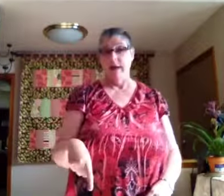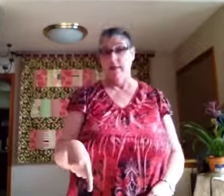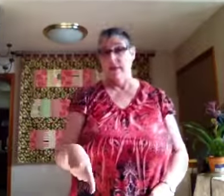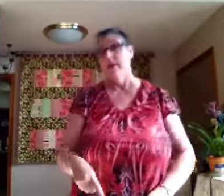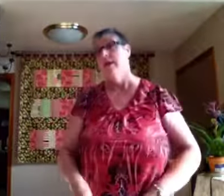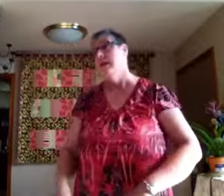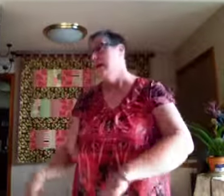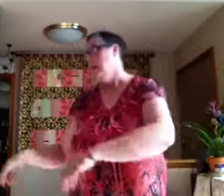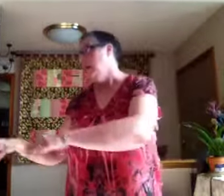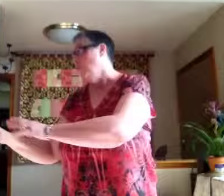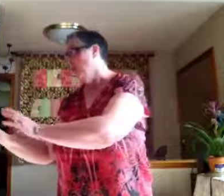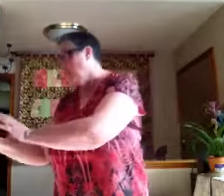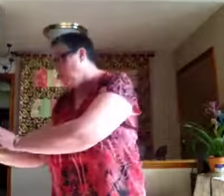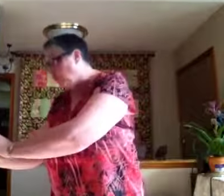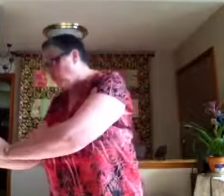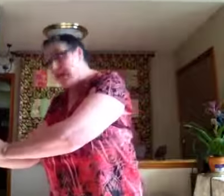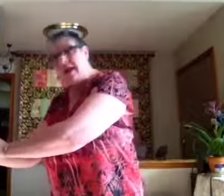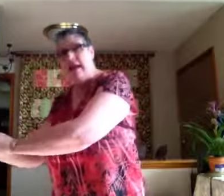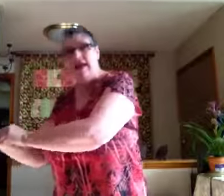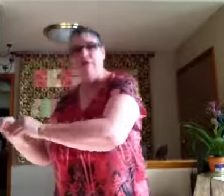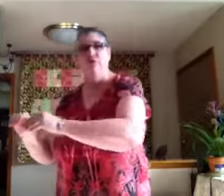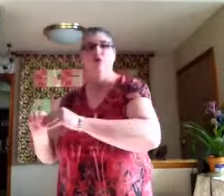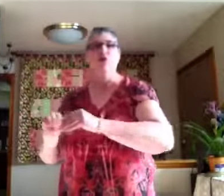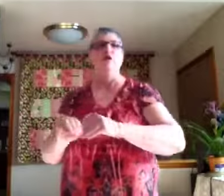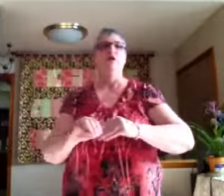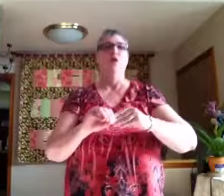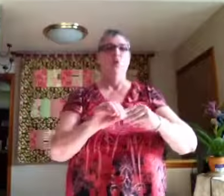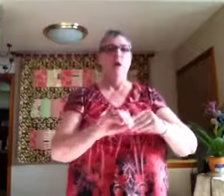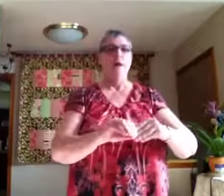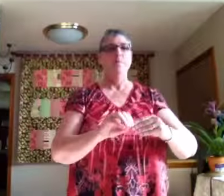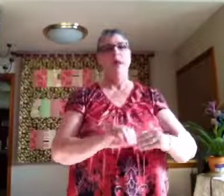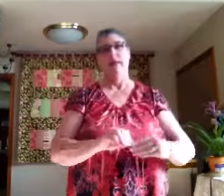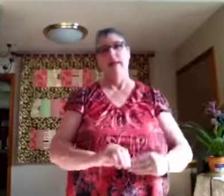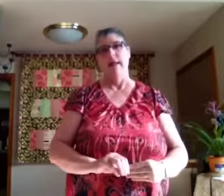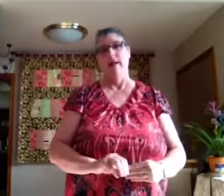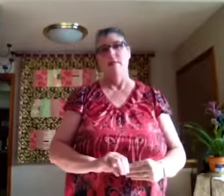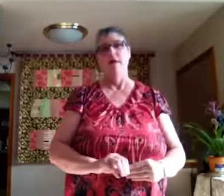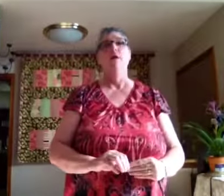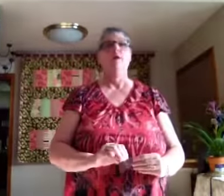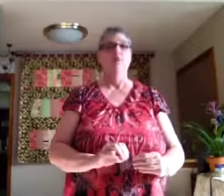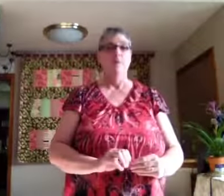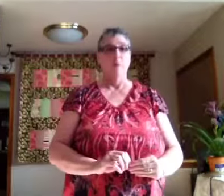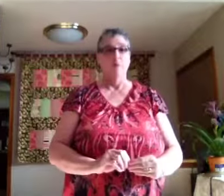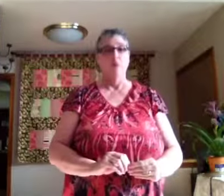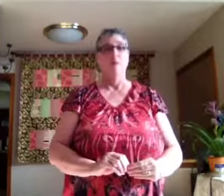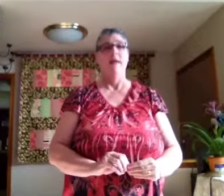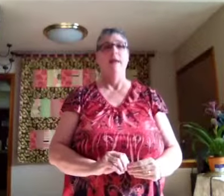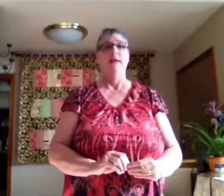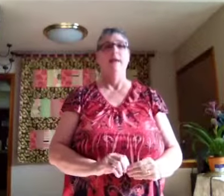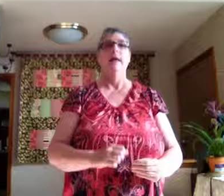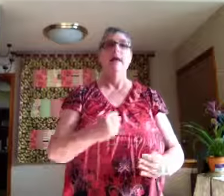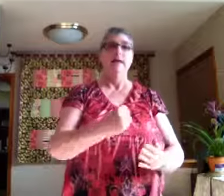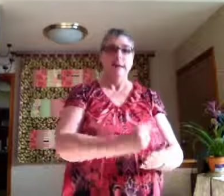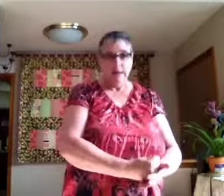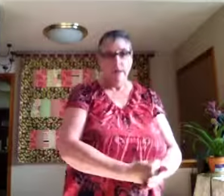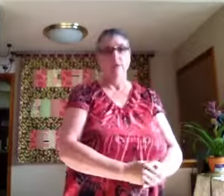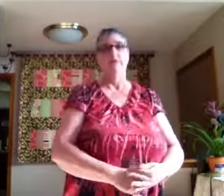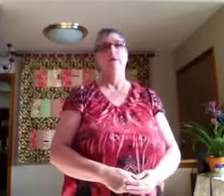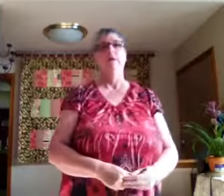guests, he went over and took the one pet lamb from the poor man and killed it